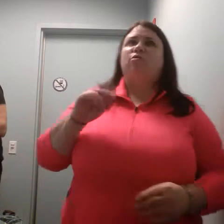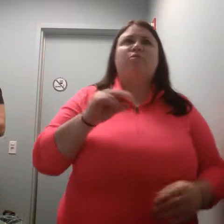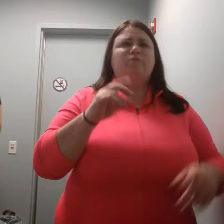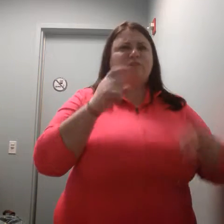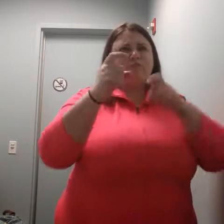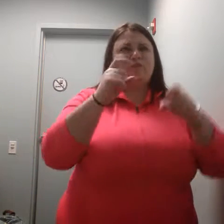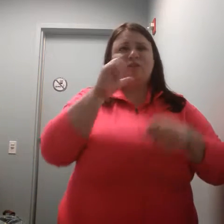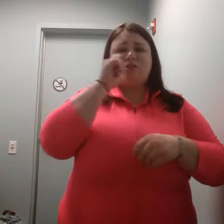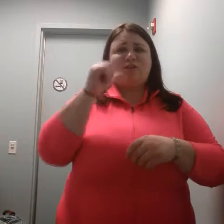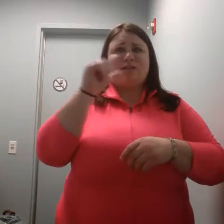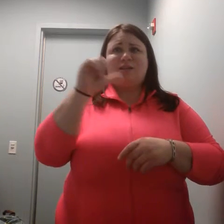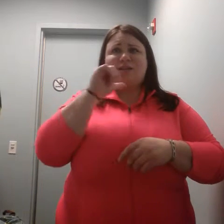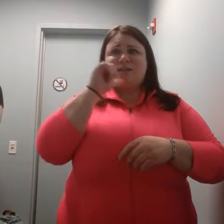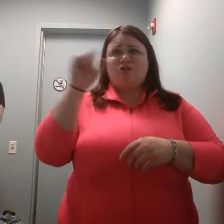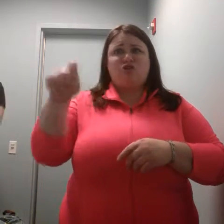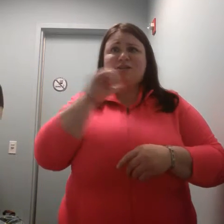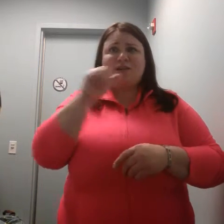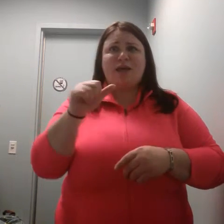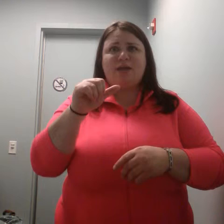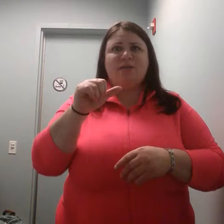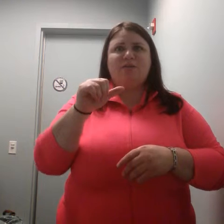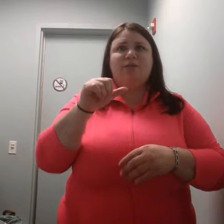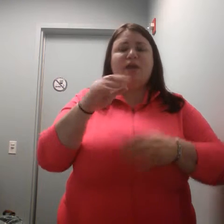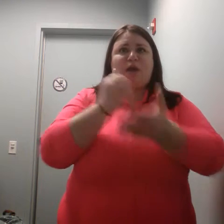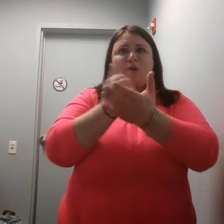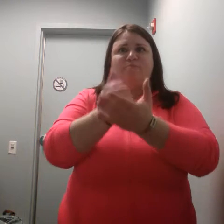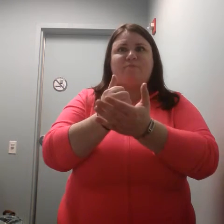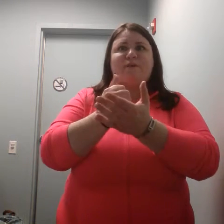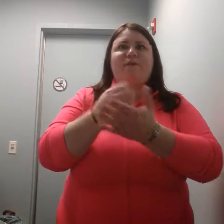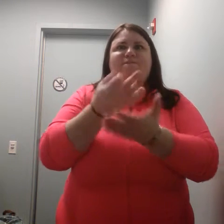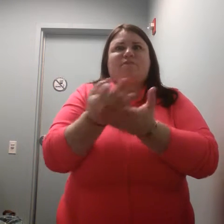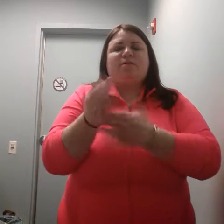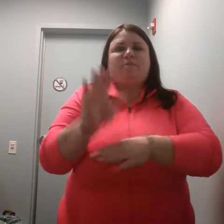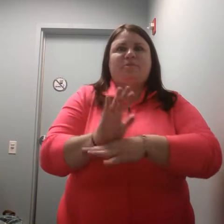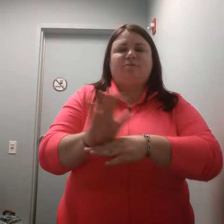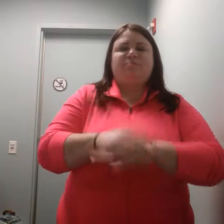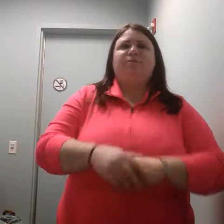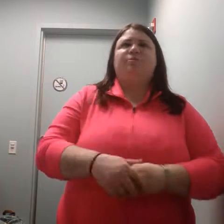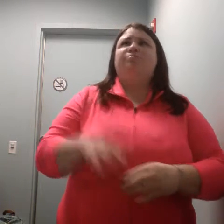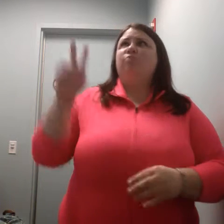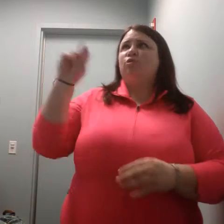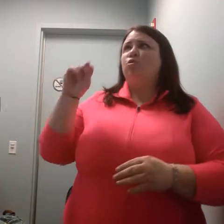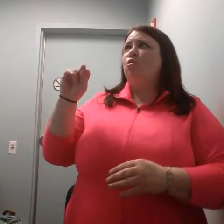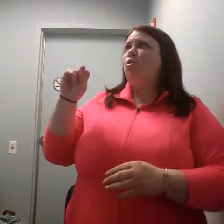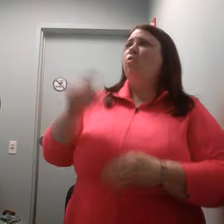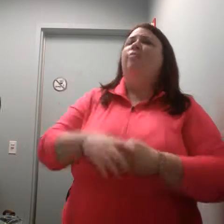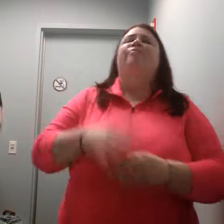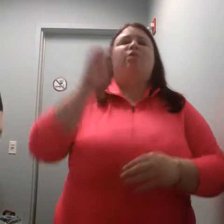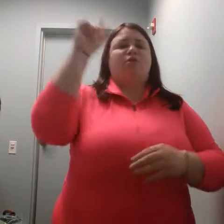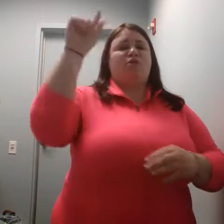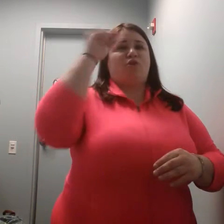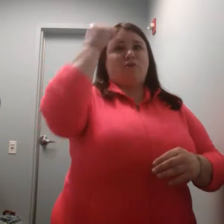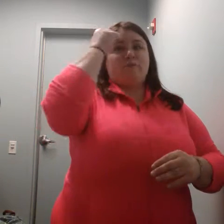businesses? No. Okay. What about the government should provide defense for the